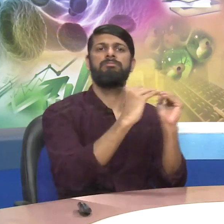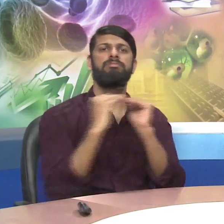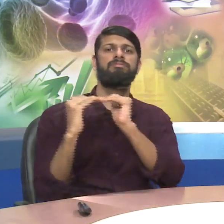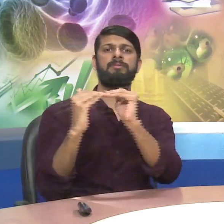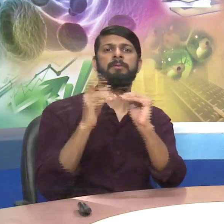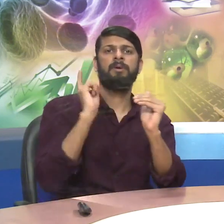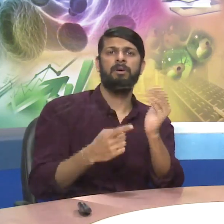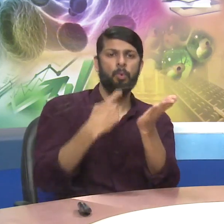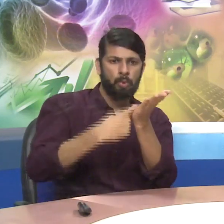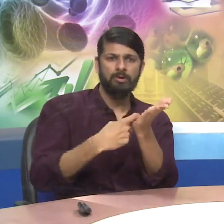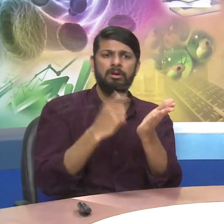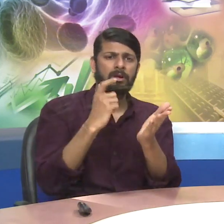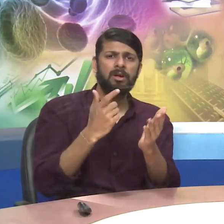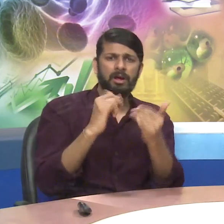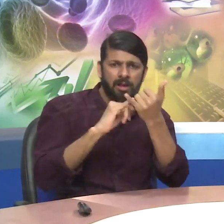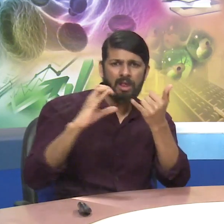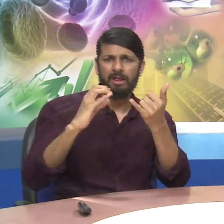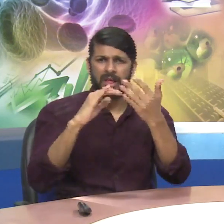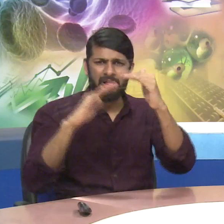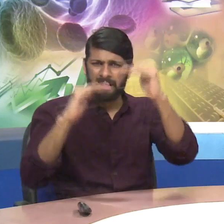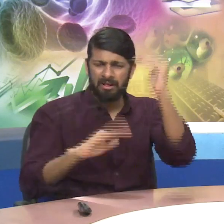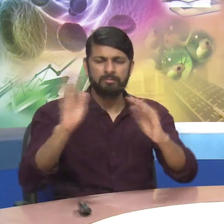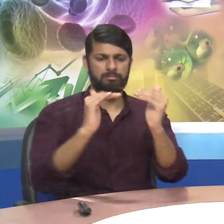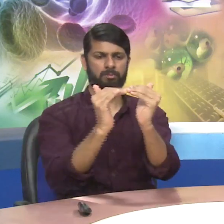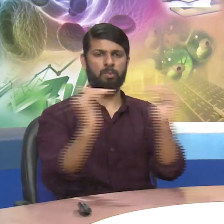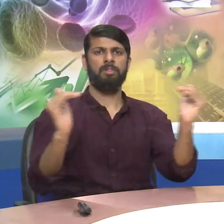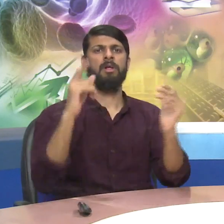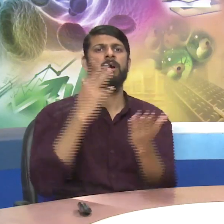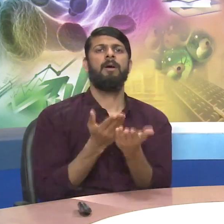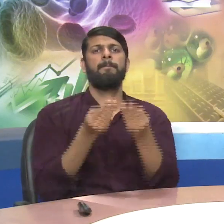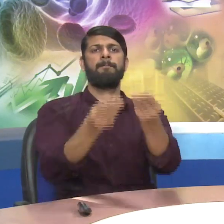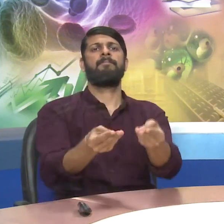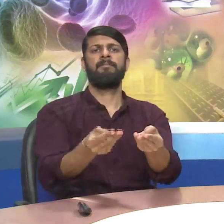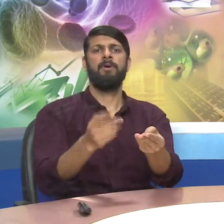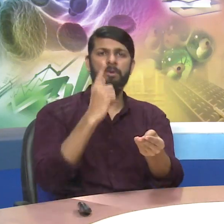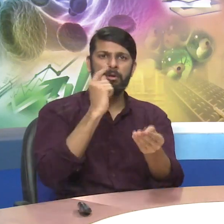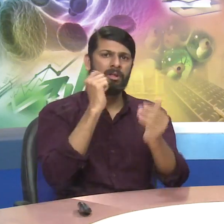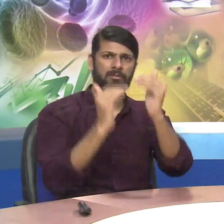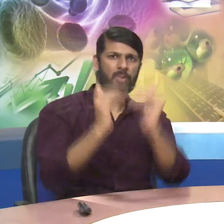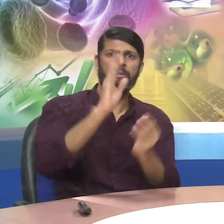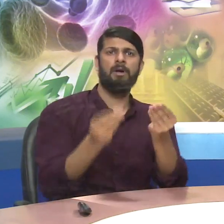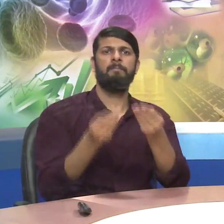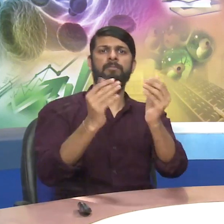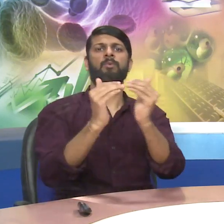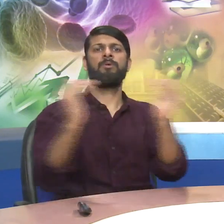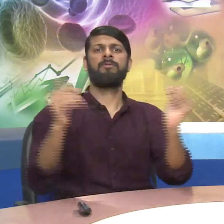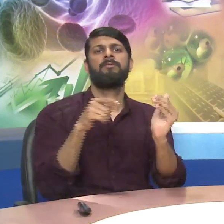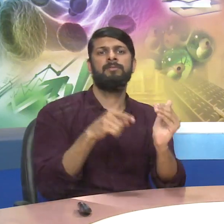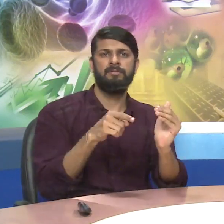All kinds of inequality based on the concept of rulers and ruled,